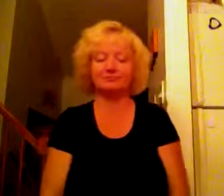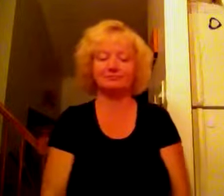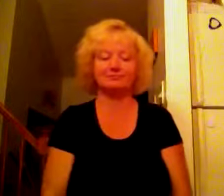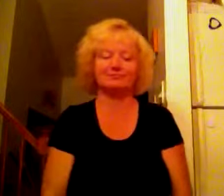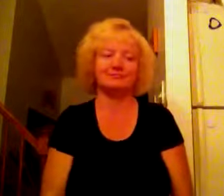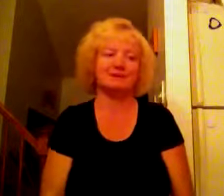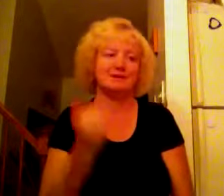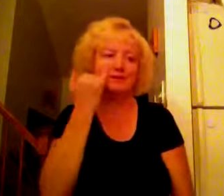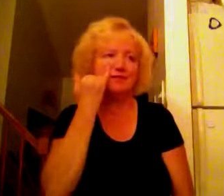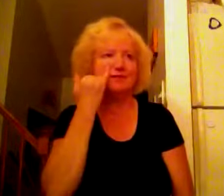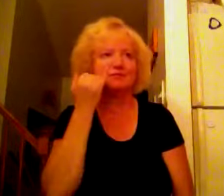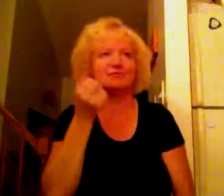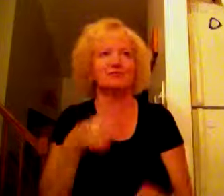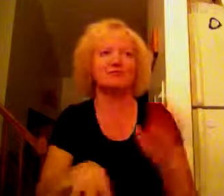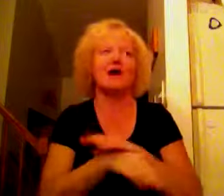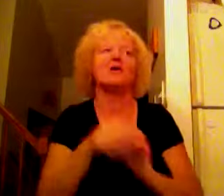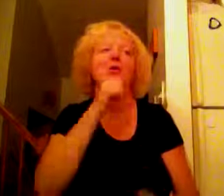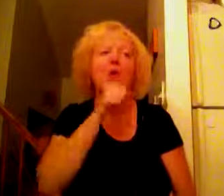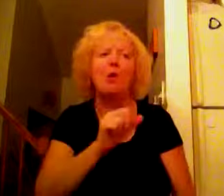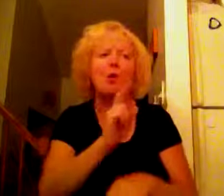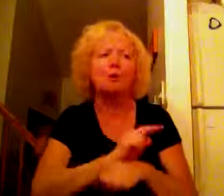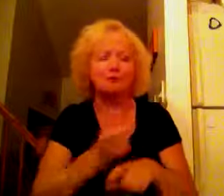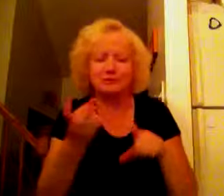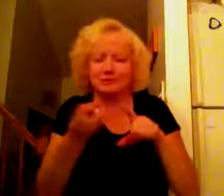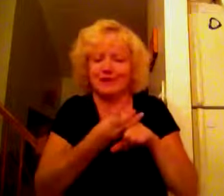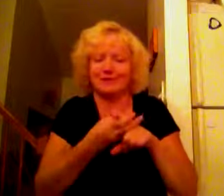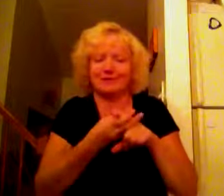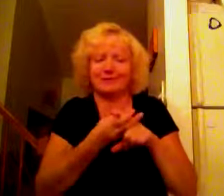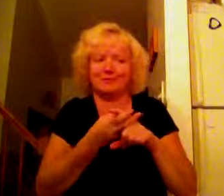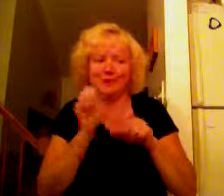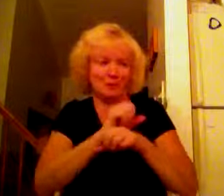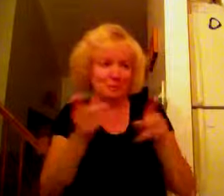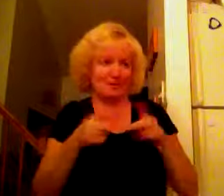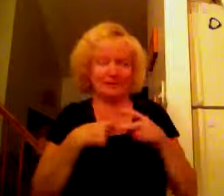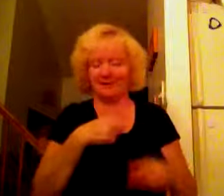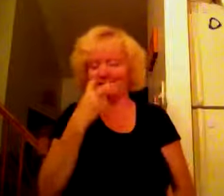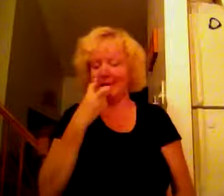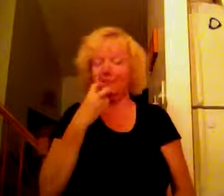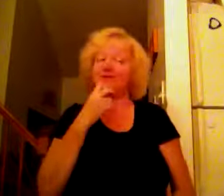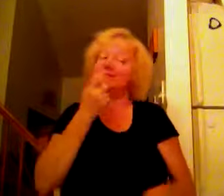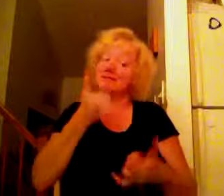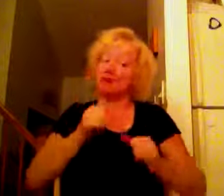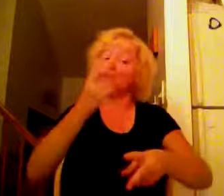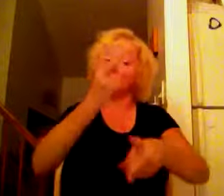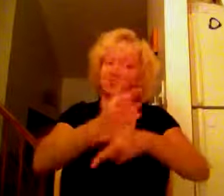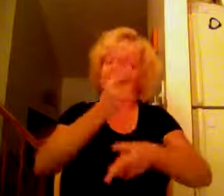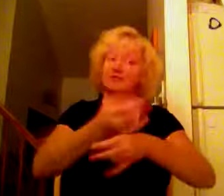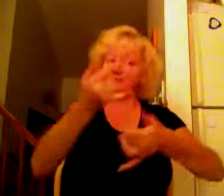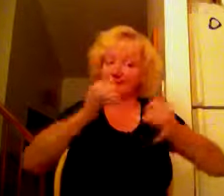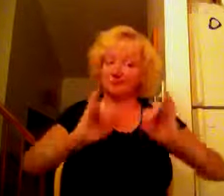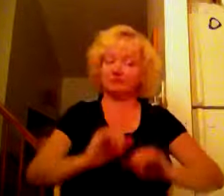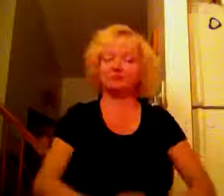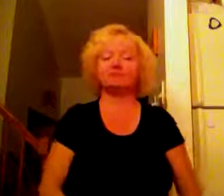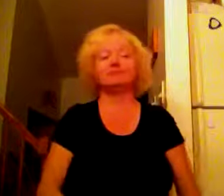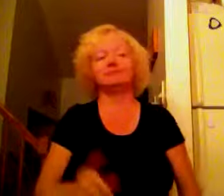work, precautions need to be taken. Assess the situation and identify the problem. Get the appropriate